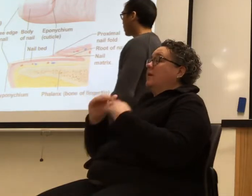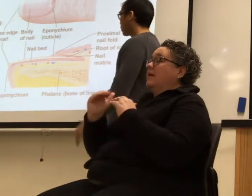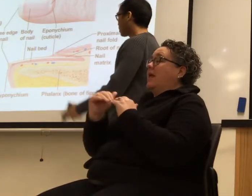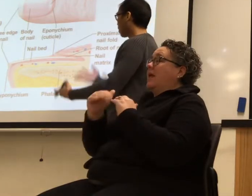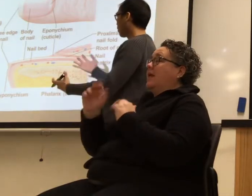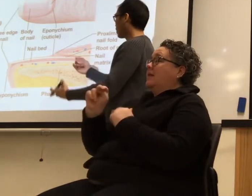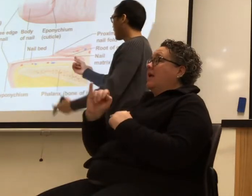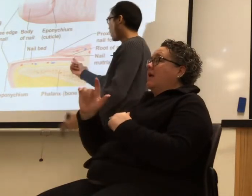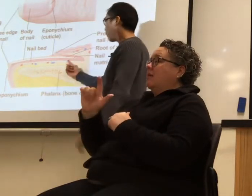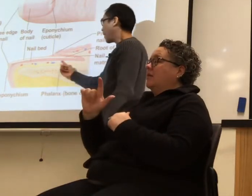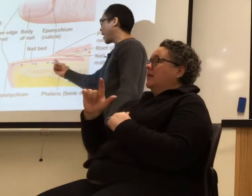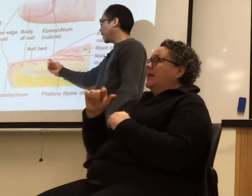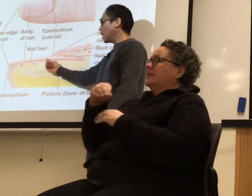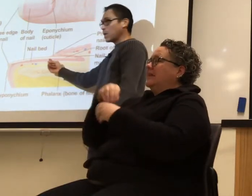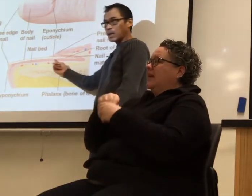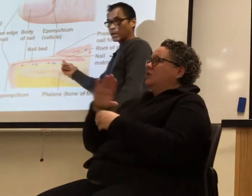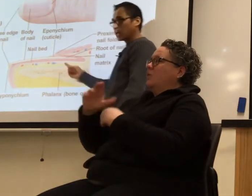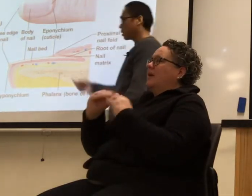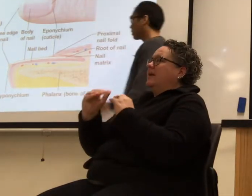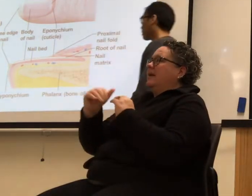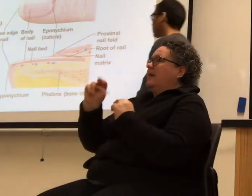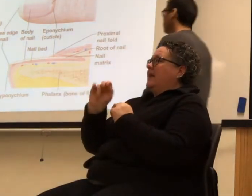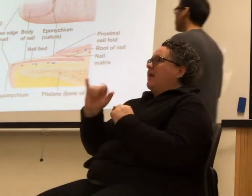lies in what's called the nail bed.